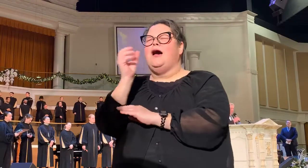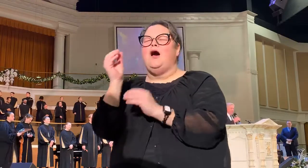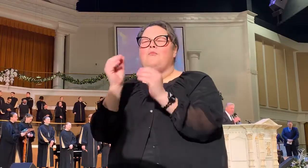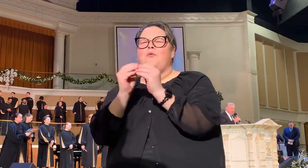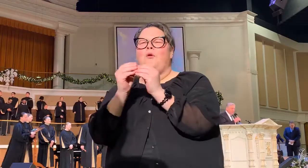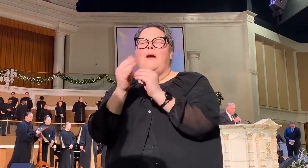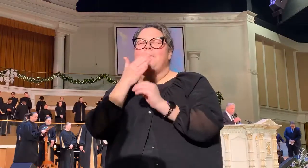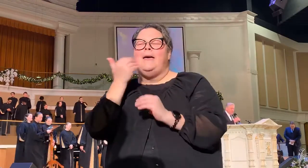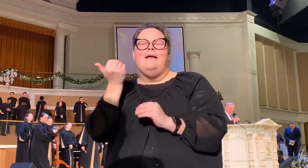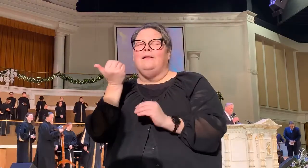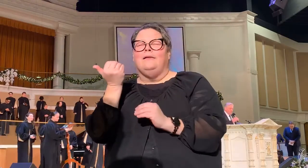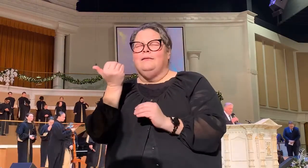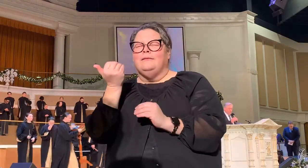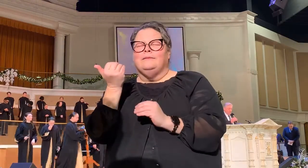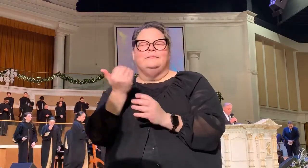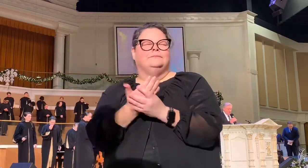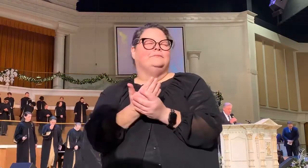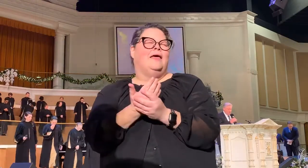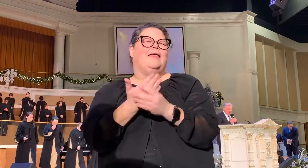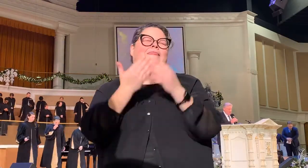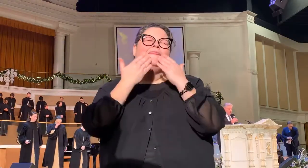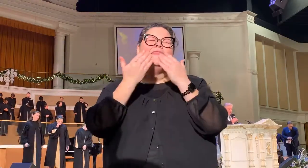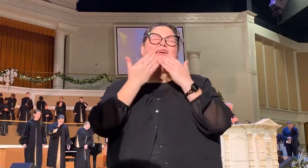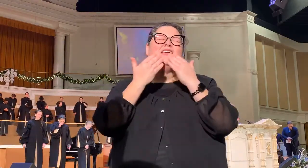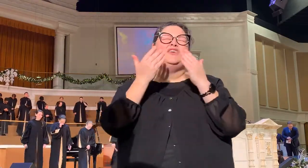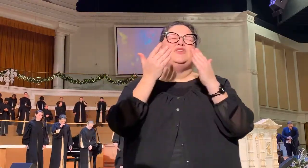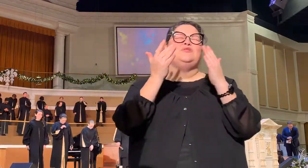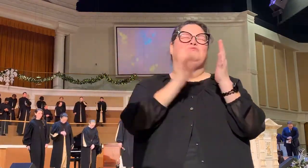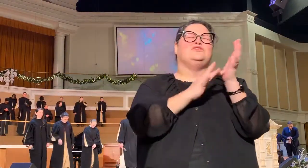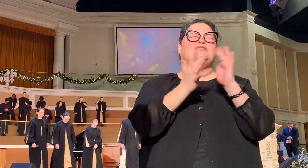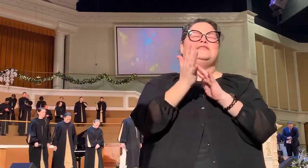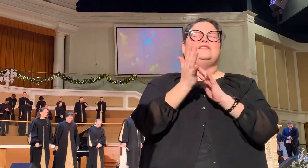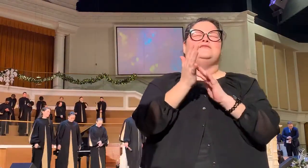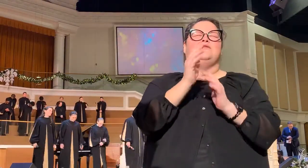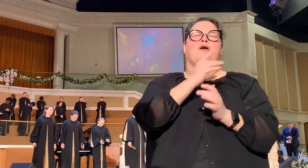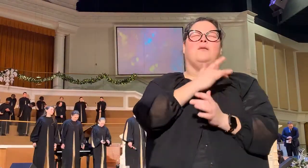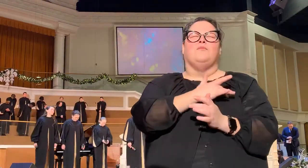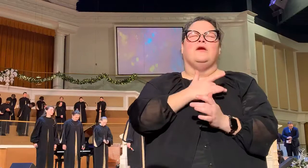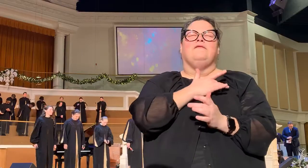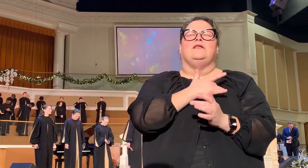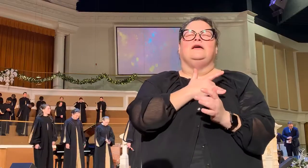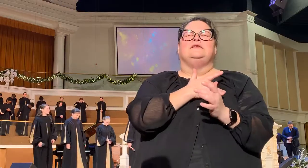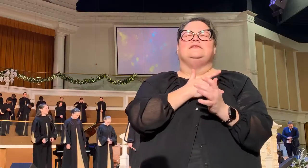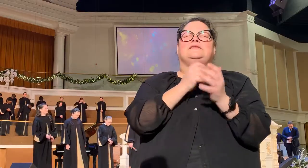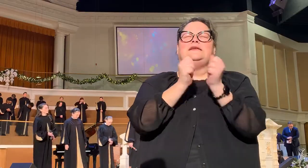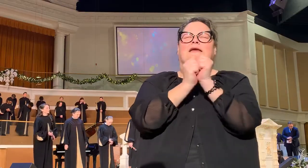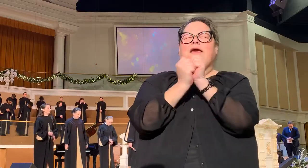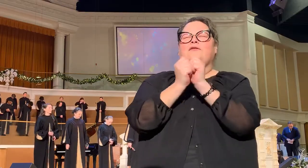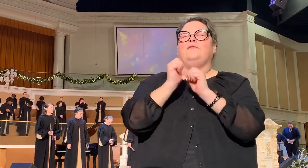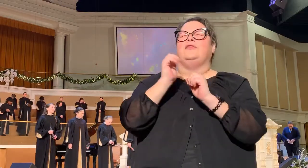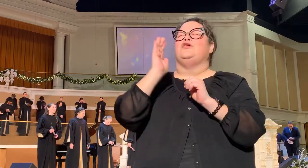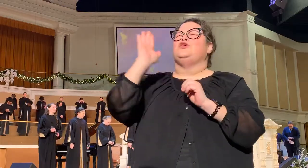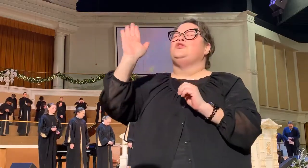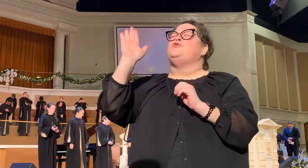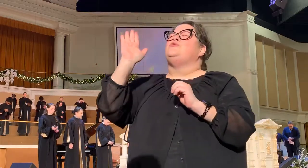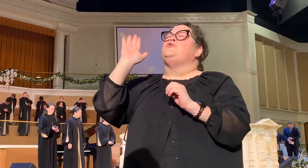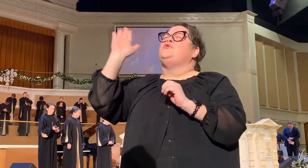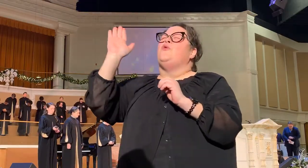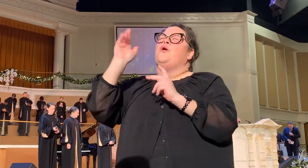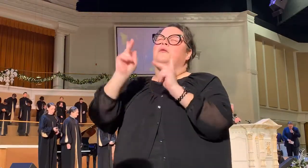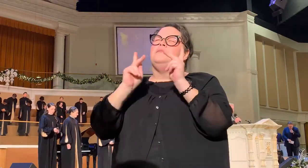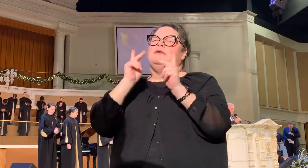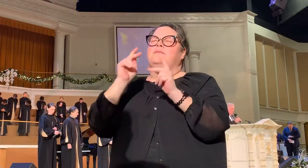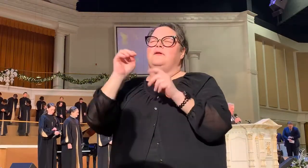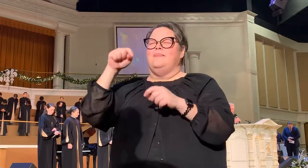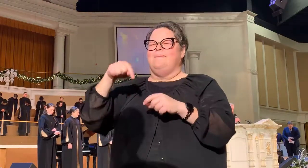With you and with your people and with which you dwell and in your house on